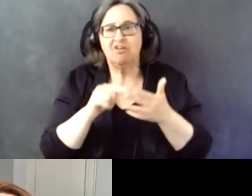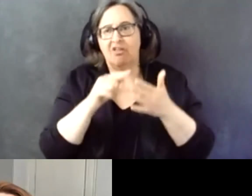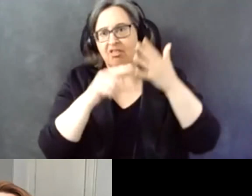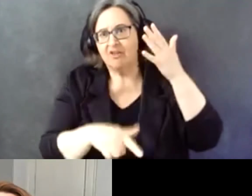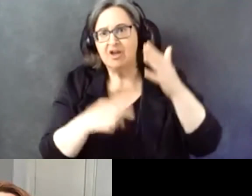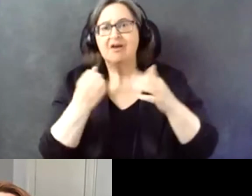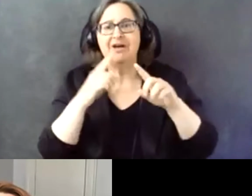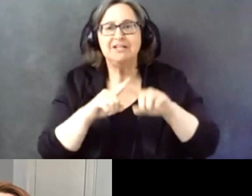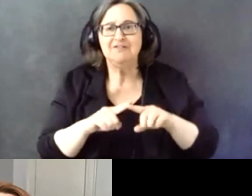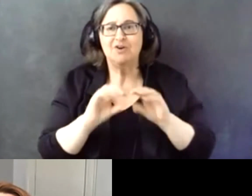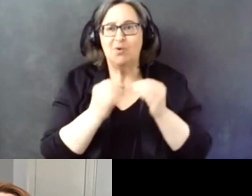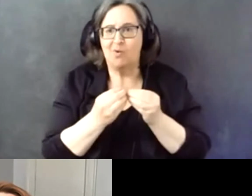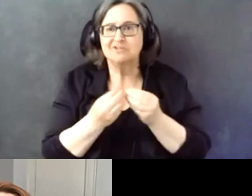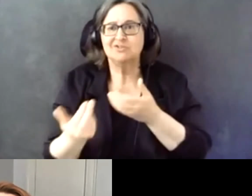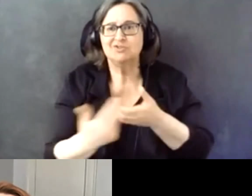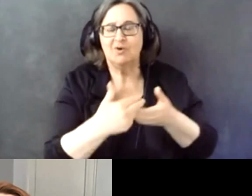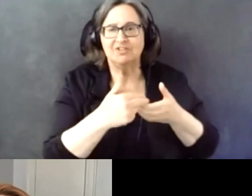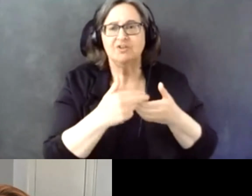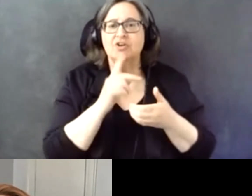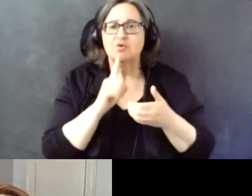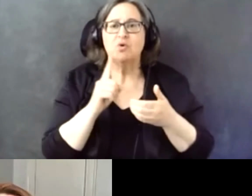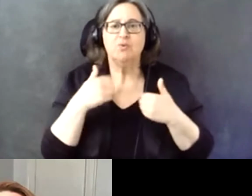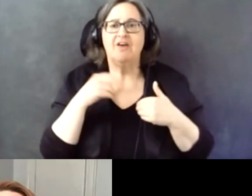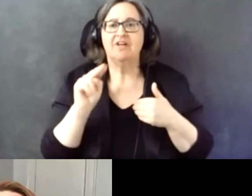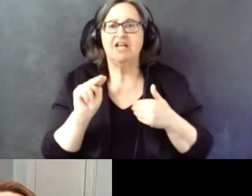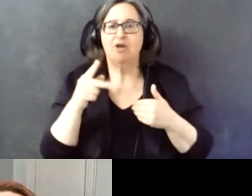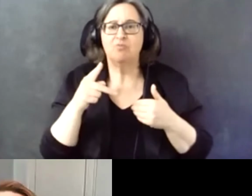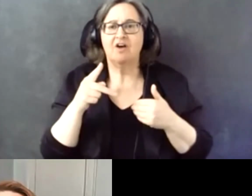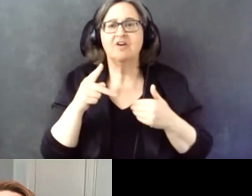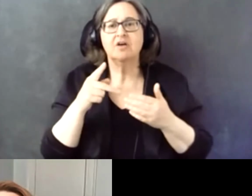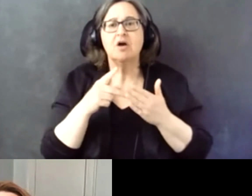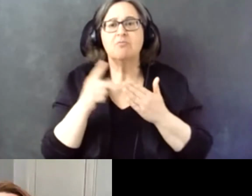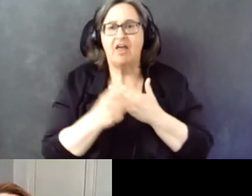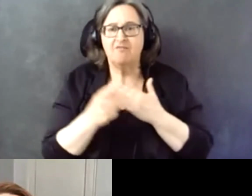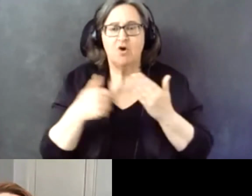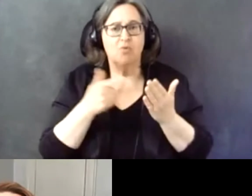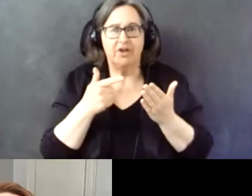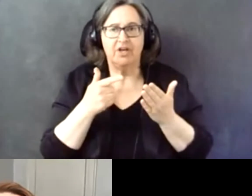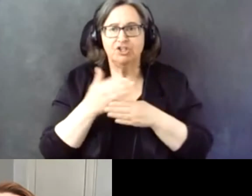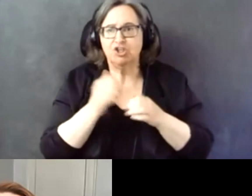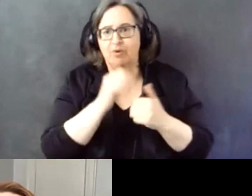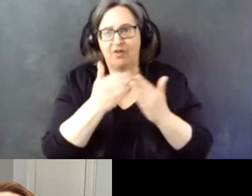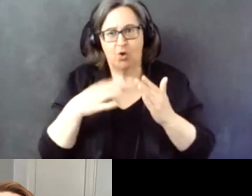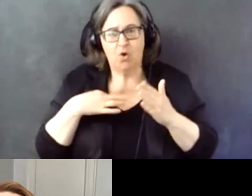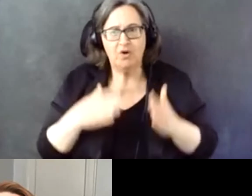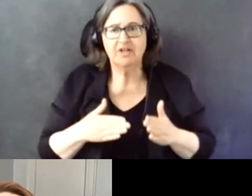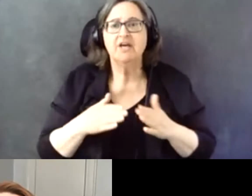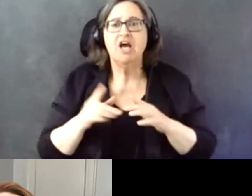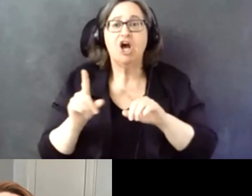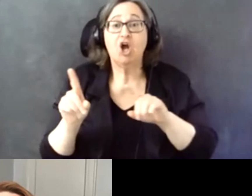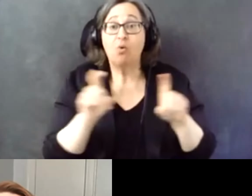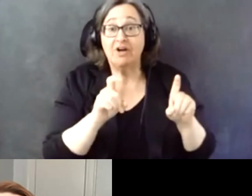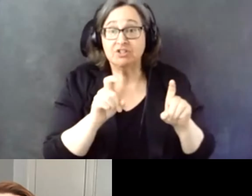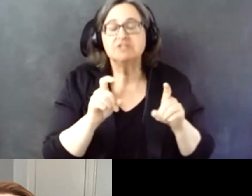us in this effort um to pull together the non-profit platform which we've shared with all the candidates questionnaires which many of the candidates filled out and then